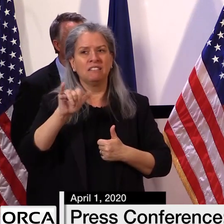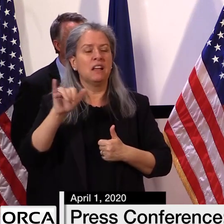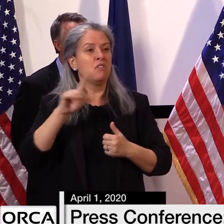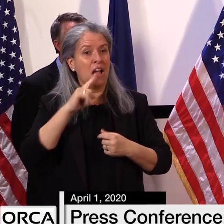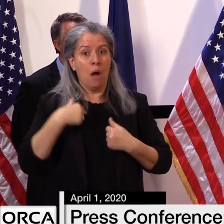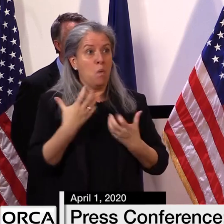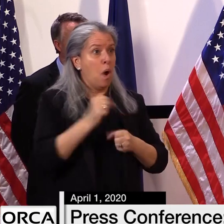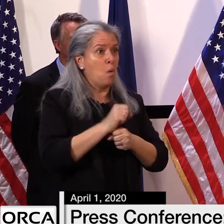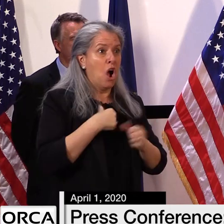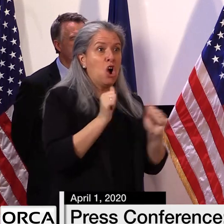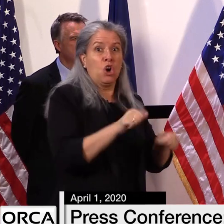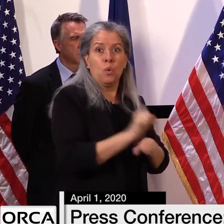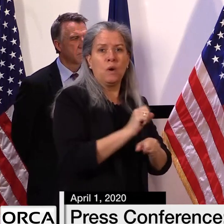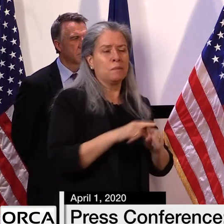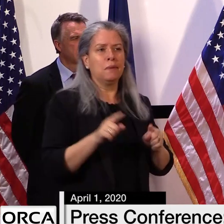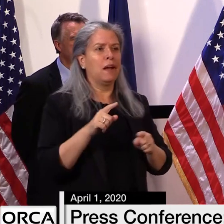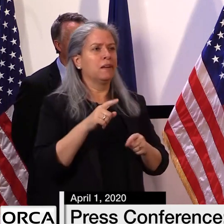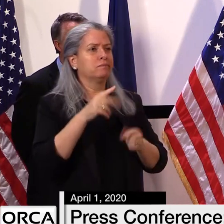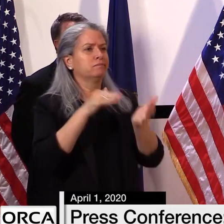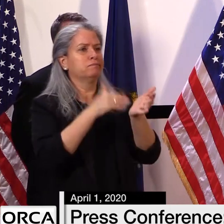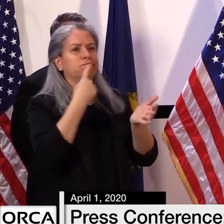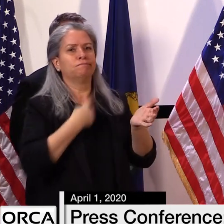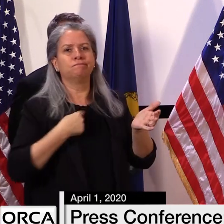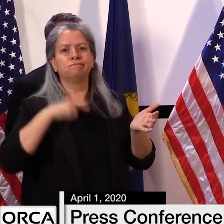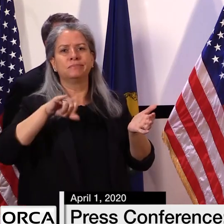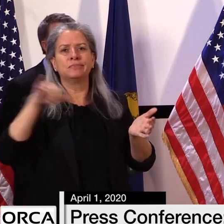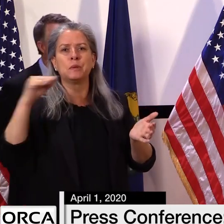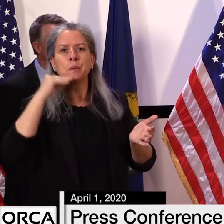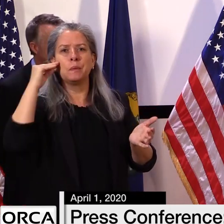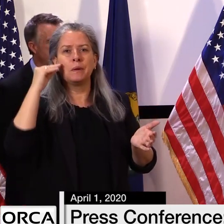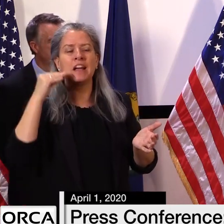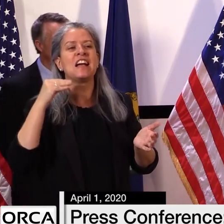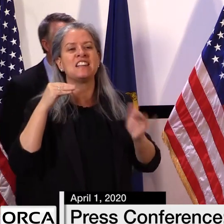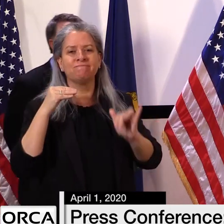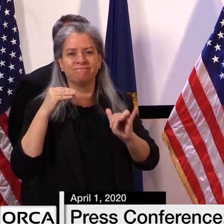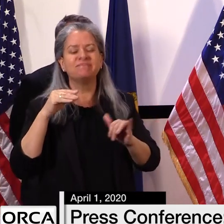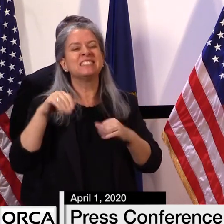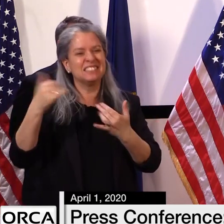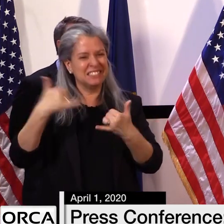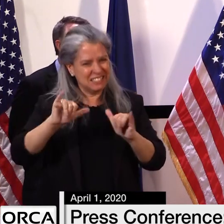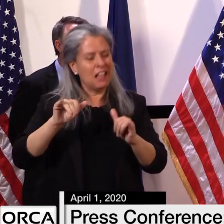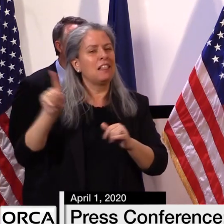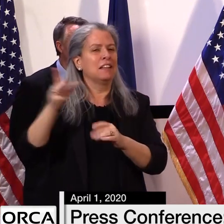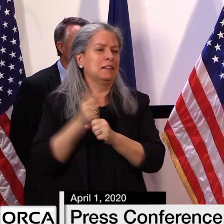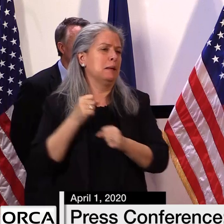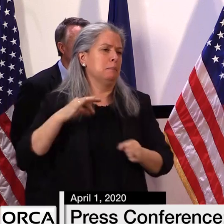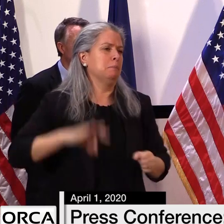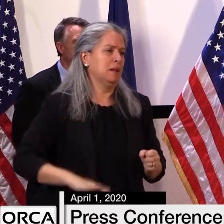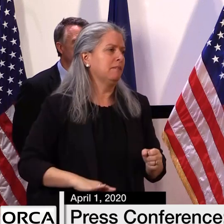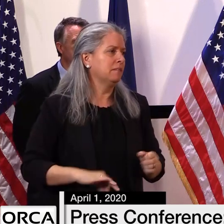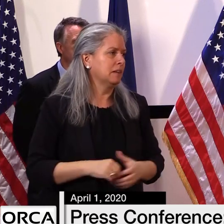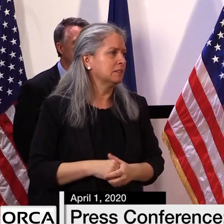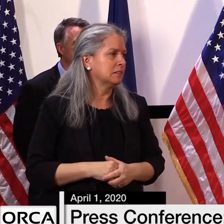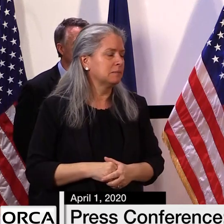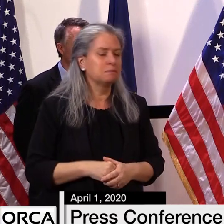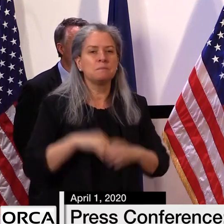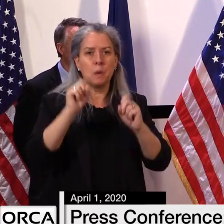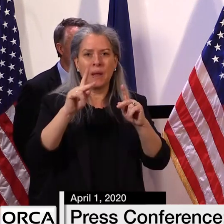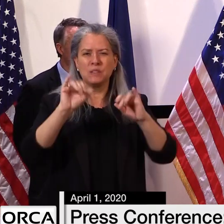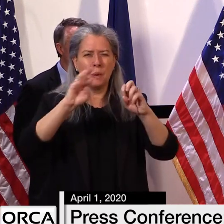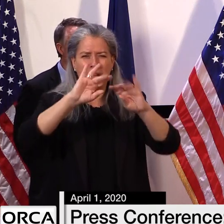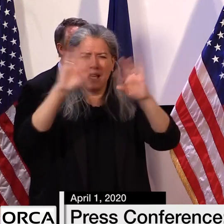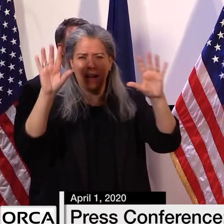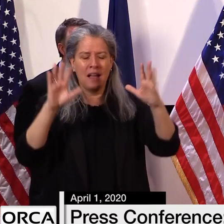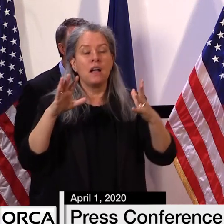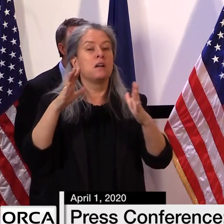From the federal perspective, and I know the congressman is here to speak more about that, but let me just talk about what that means in plain terms. We are getting a